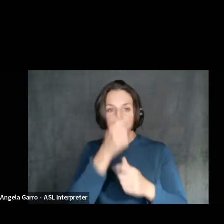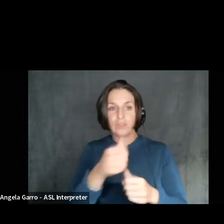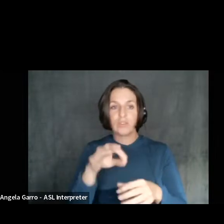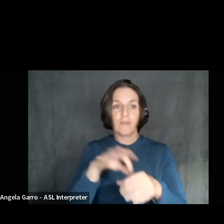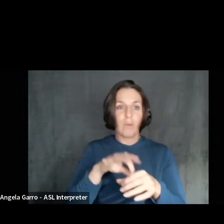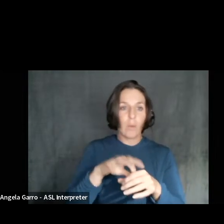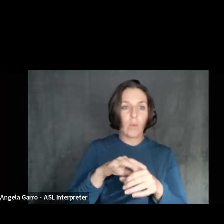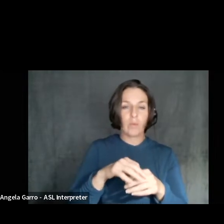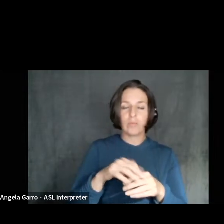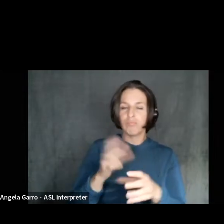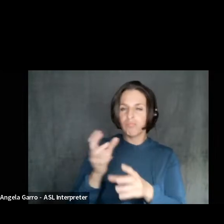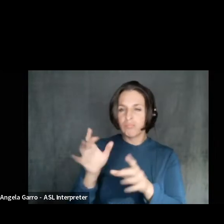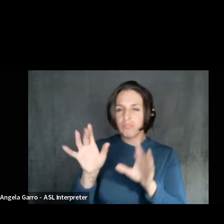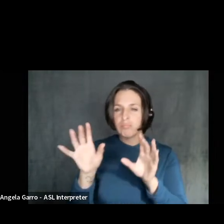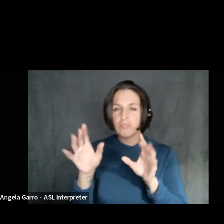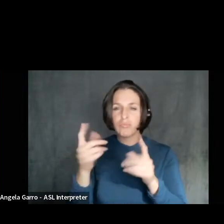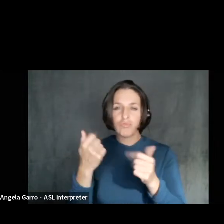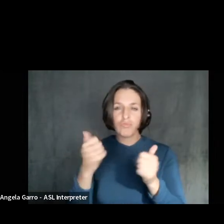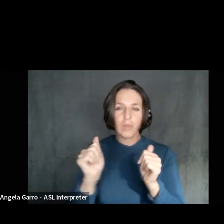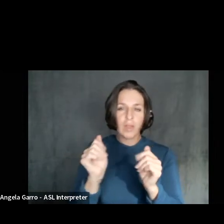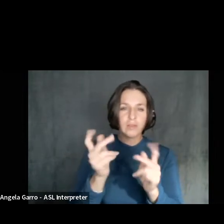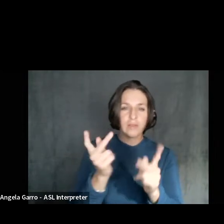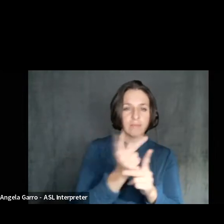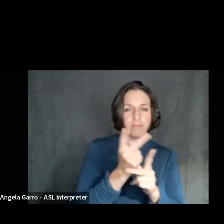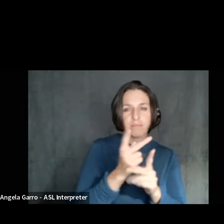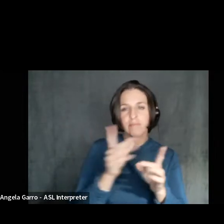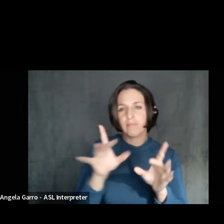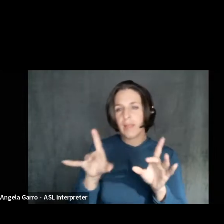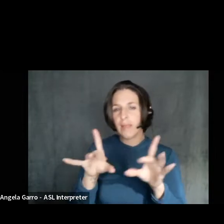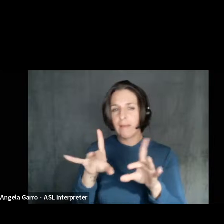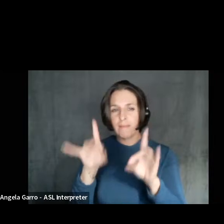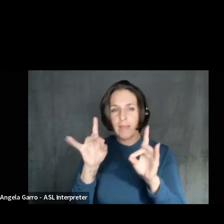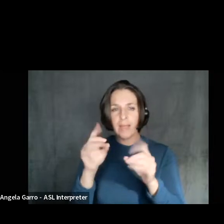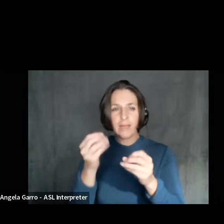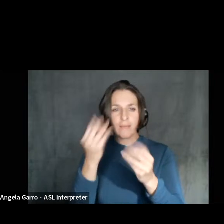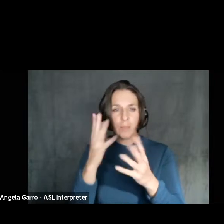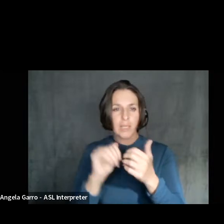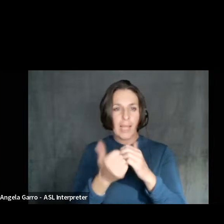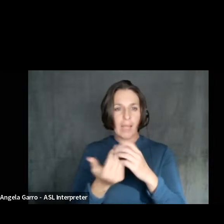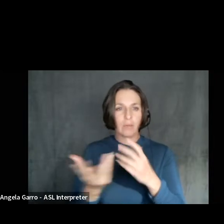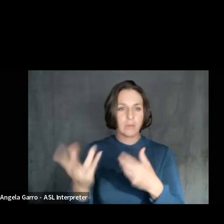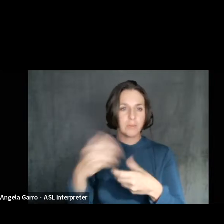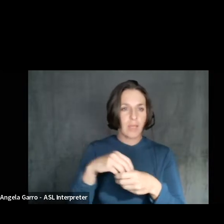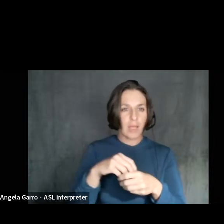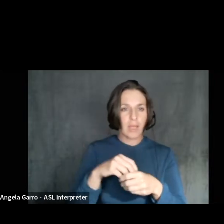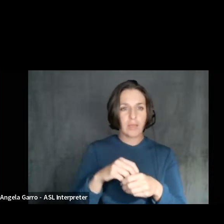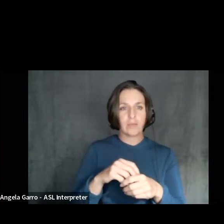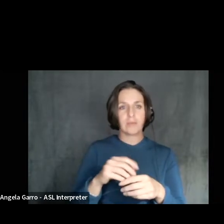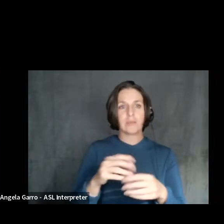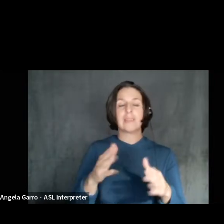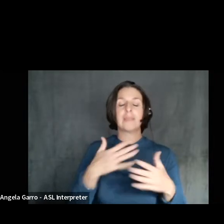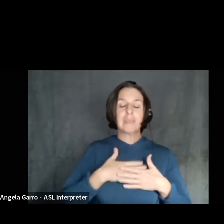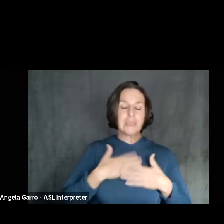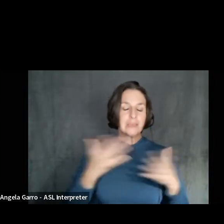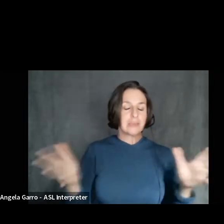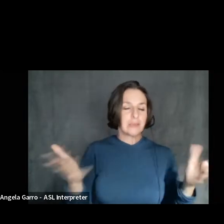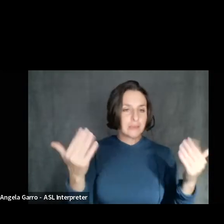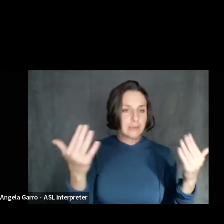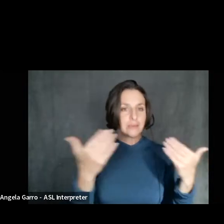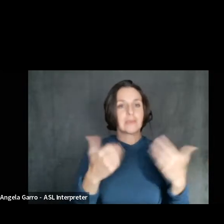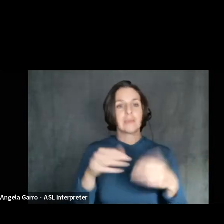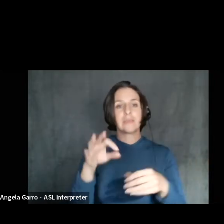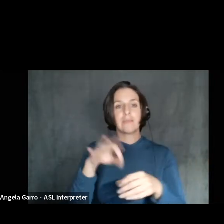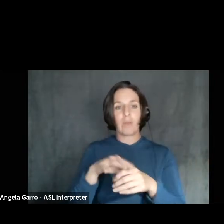to get involved. So please keep encouraging folks to vote. This is a very important election year for many different reasons, and there's a lot